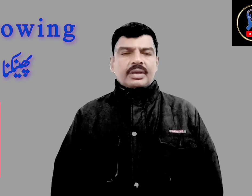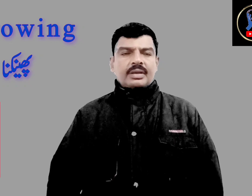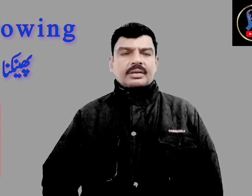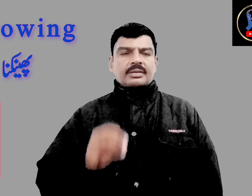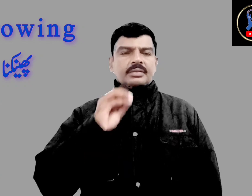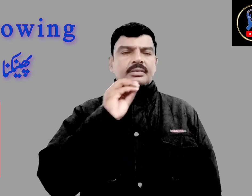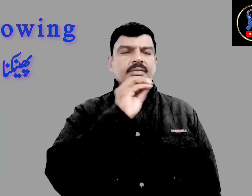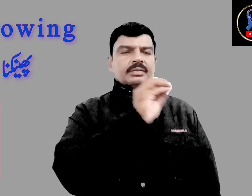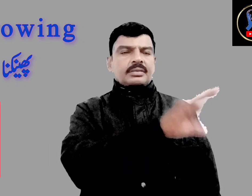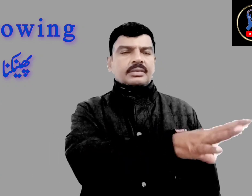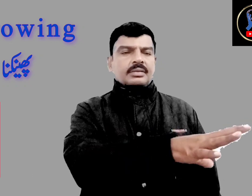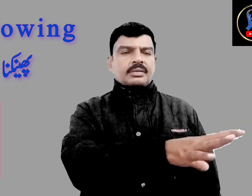throwing,